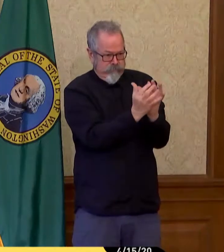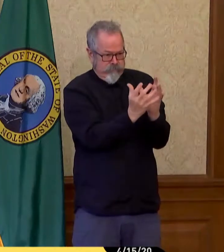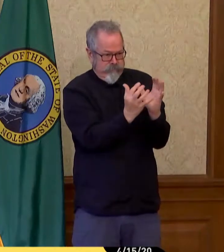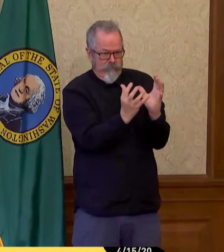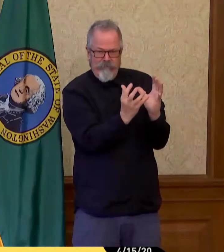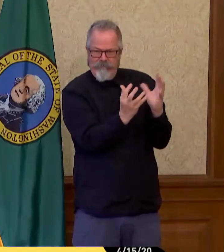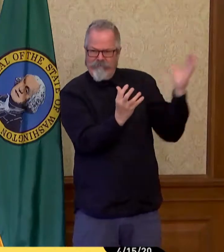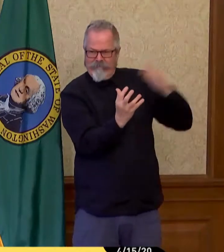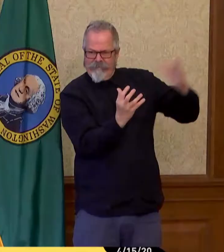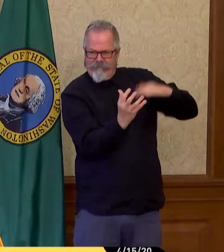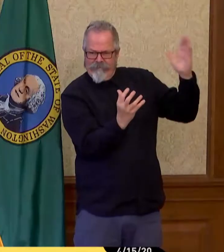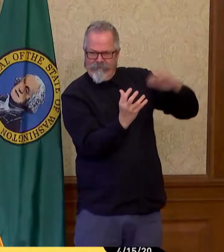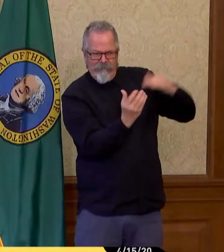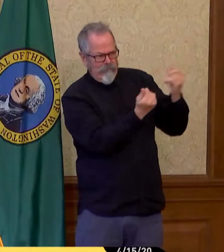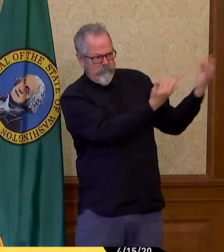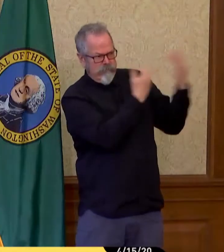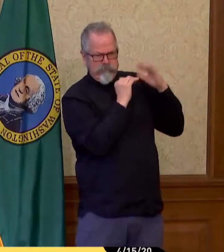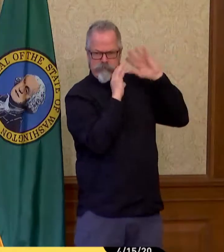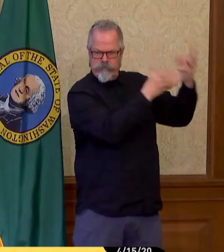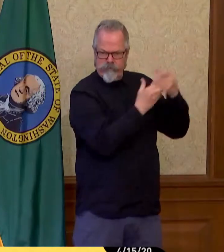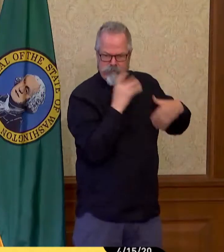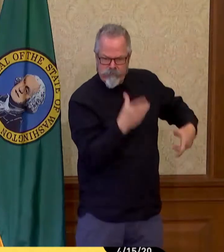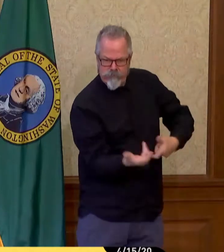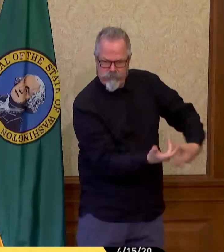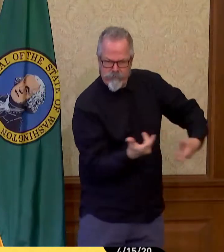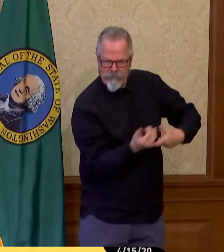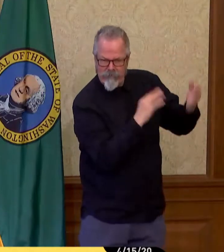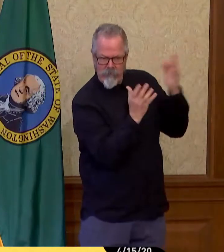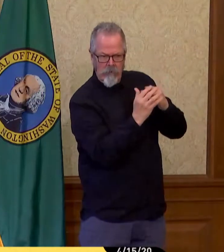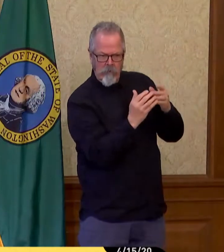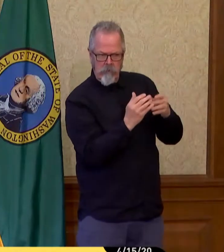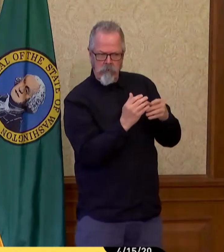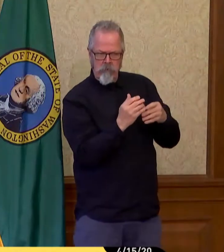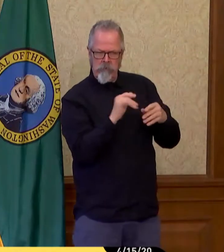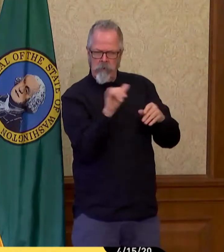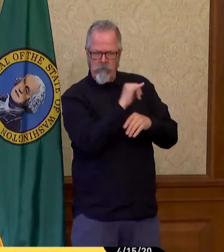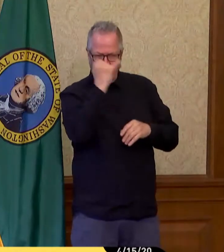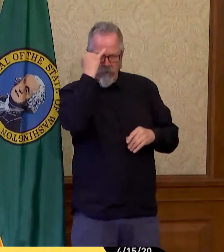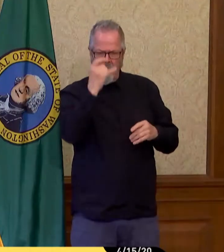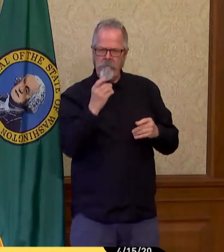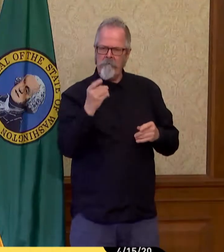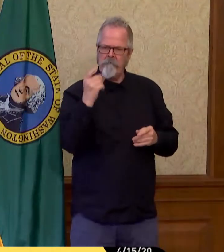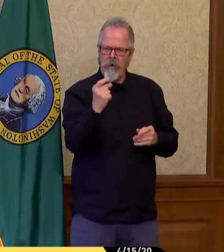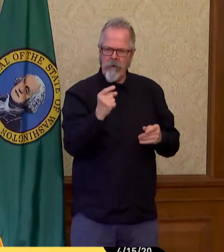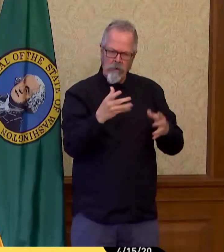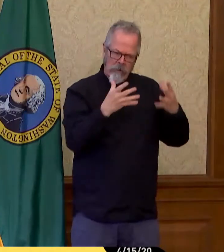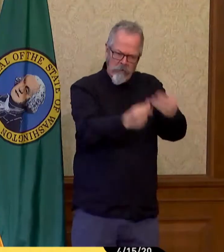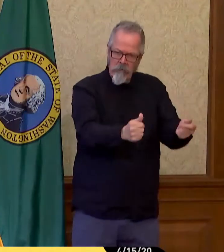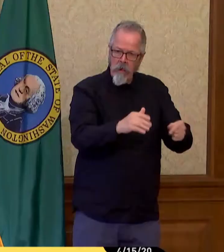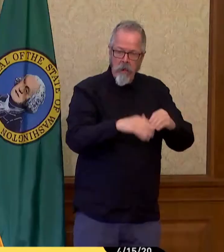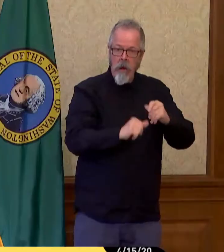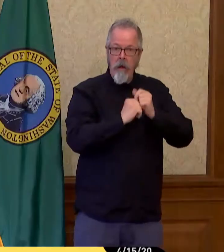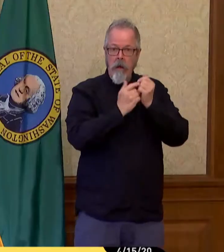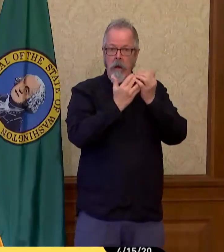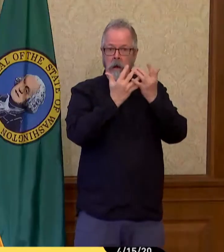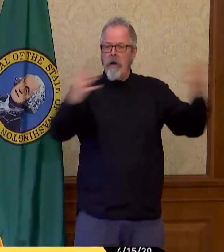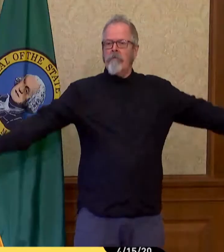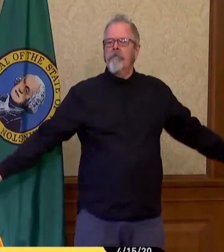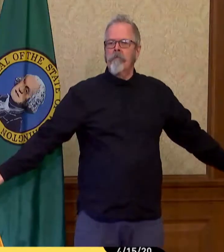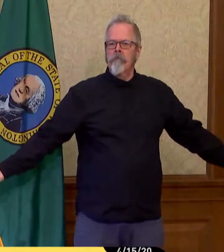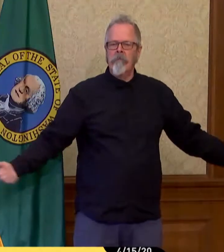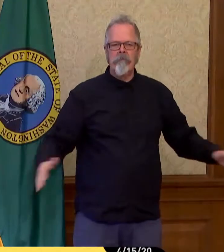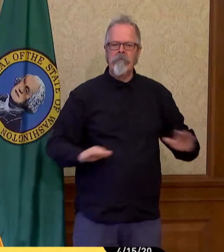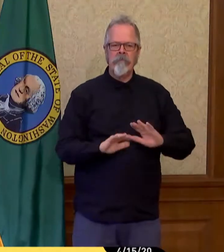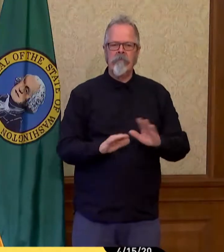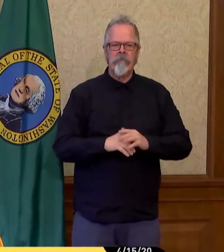terms, where a person with symptoms can call, get tested immediately, be isolated immediately, and we can contact trace, go to all the people that